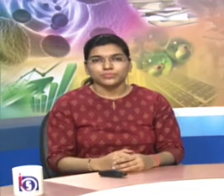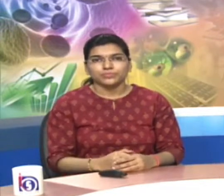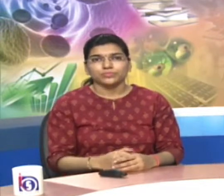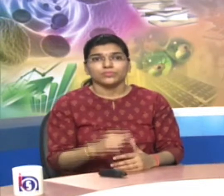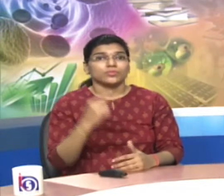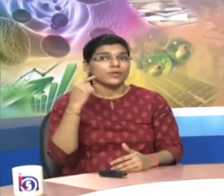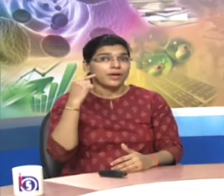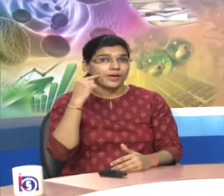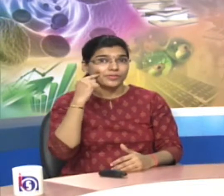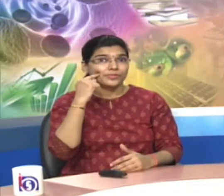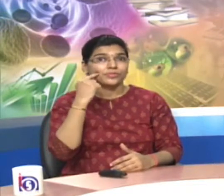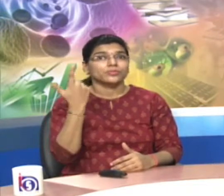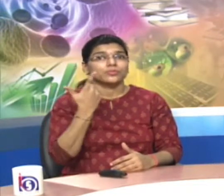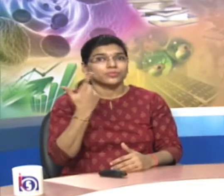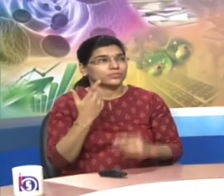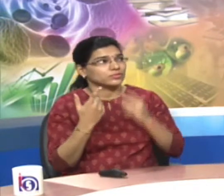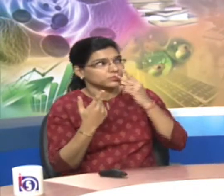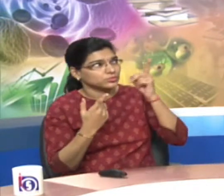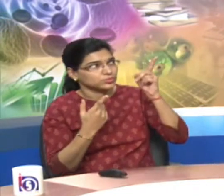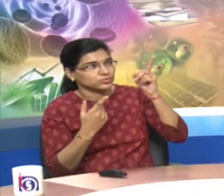are those points.